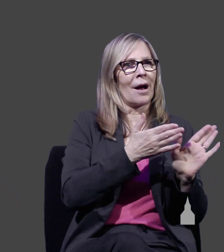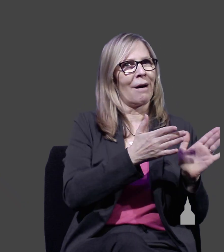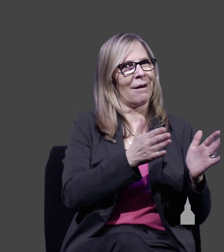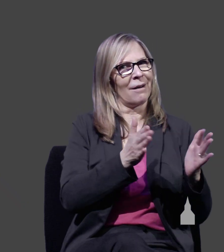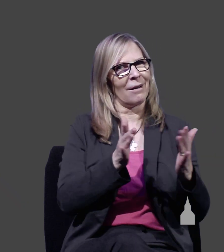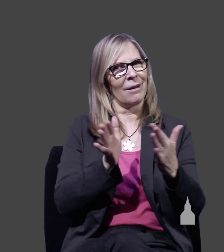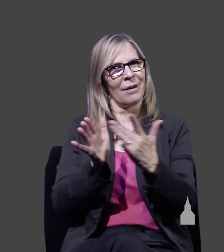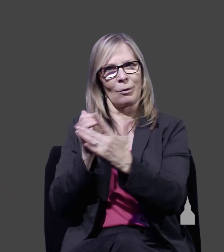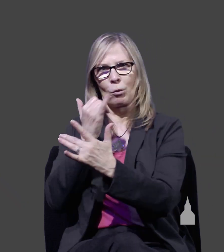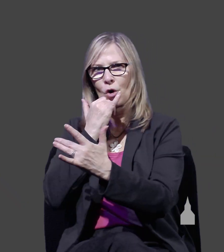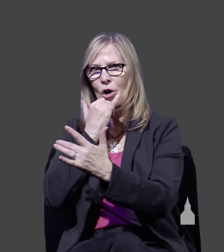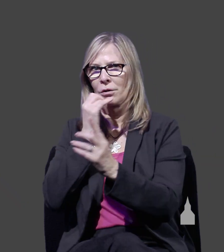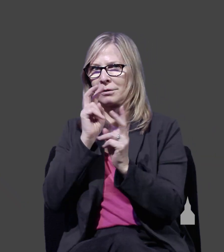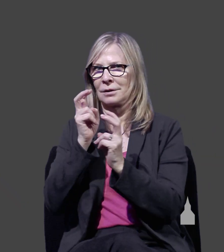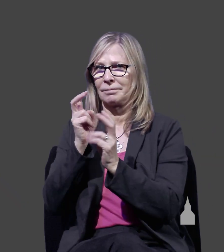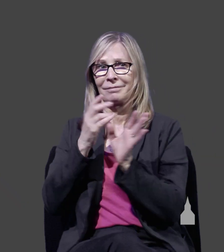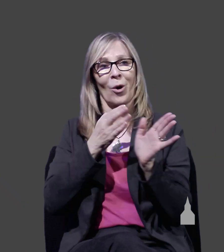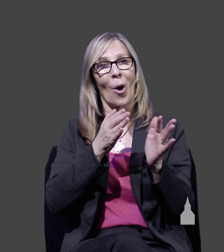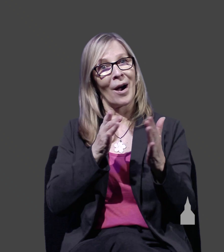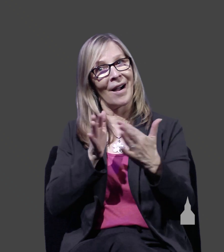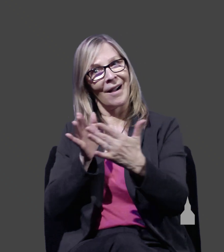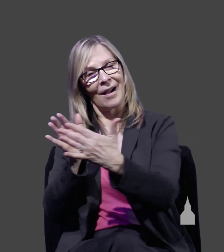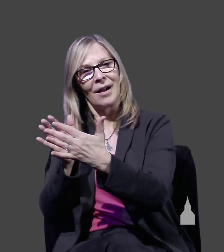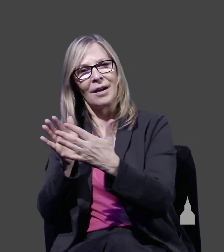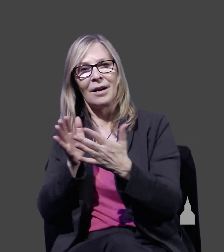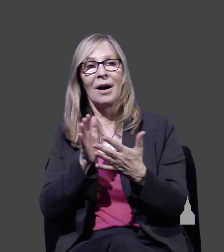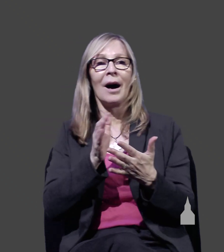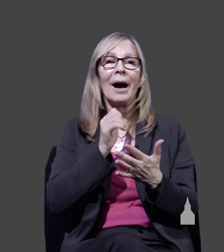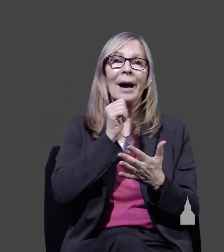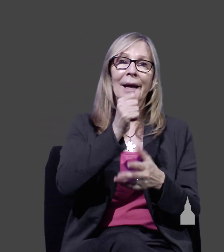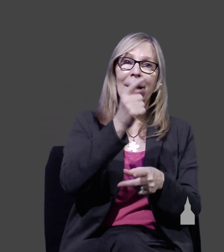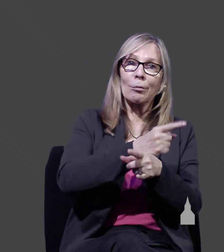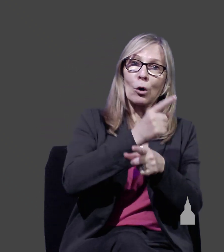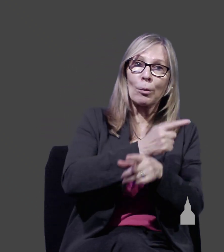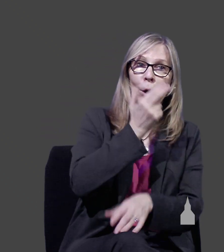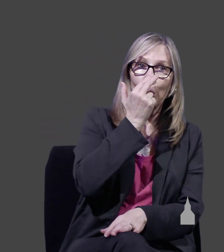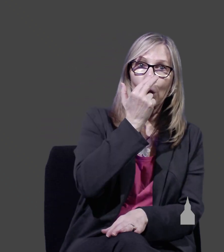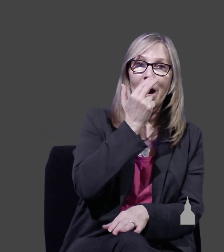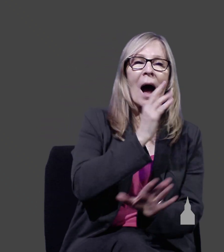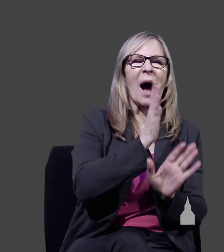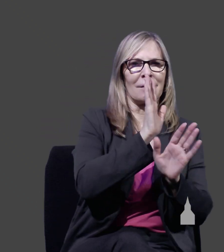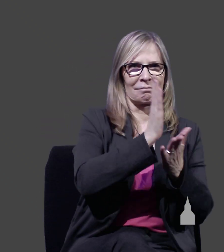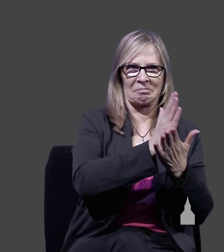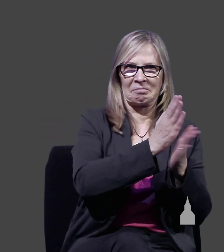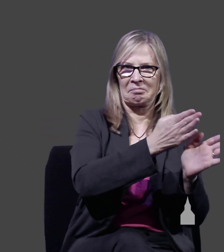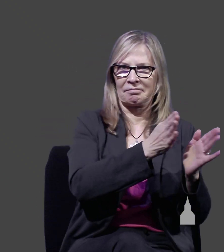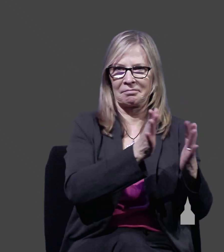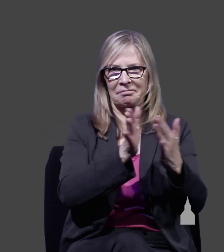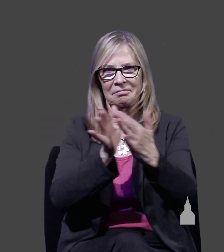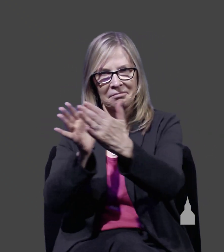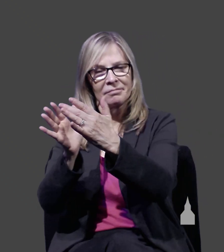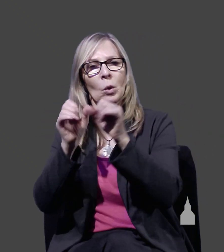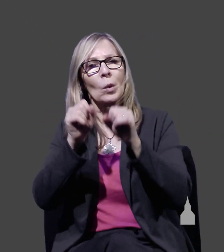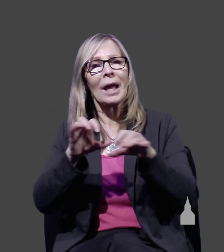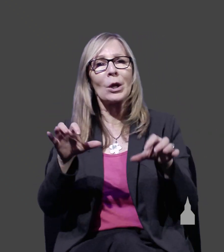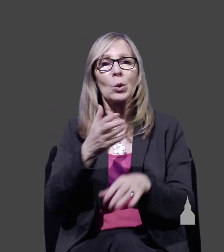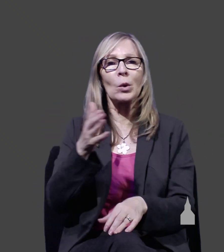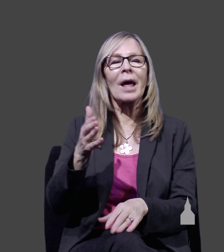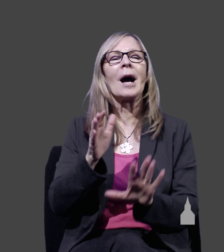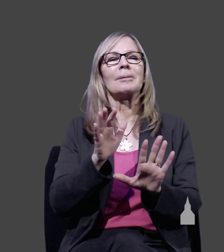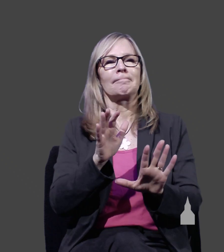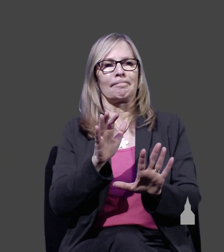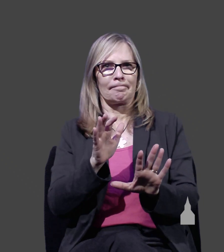away from the wrong things. We can stop inappropriate humor before the punchline. We can do things and not take the